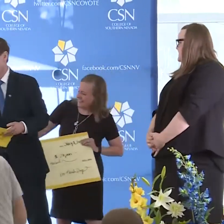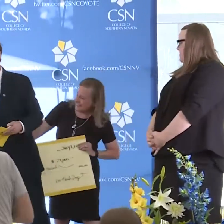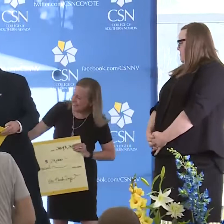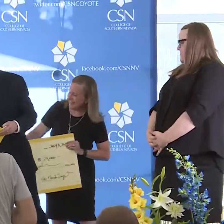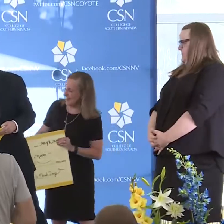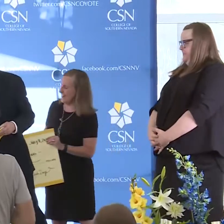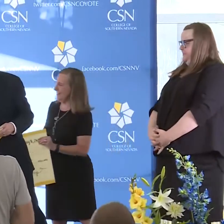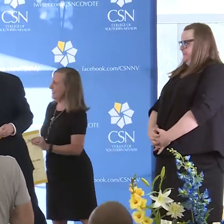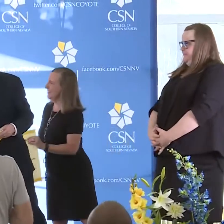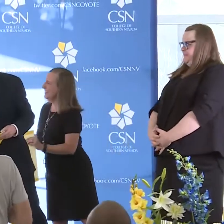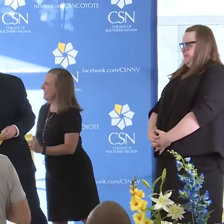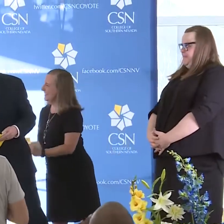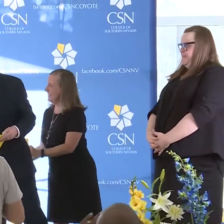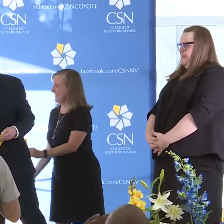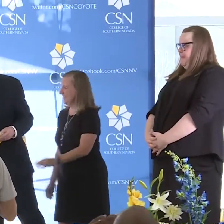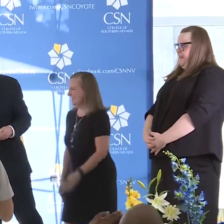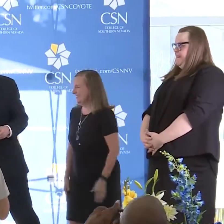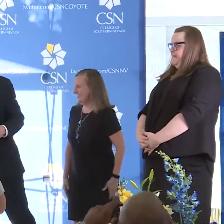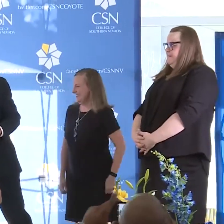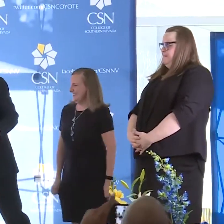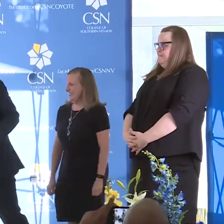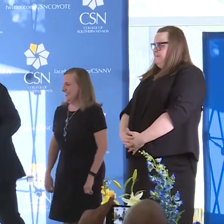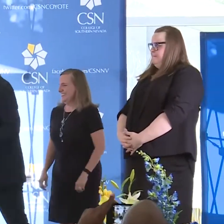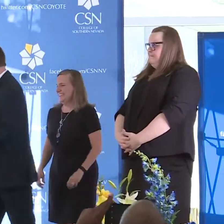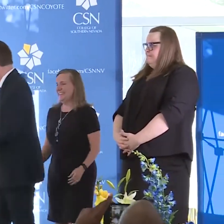Congratulations, man. Oh, thank you. Big winner.